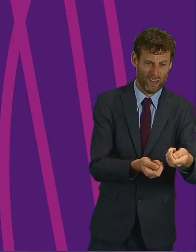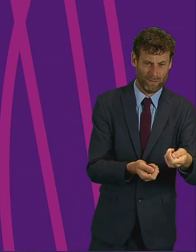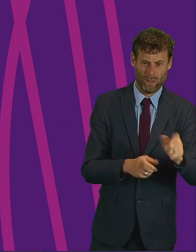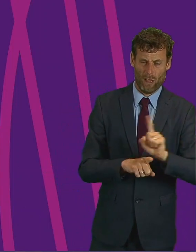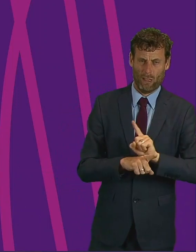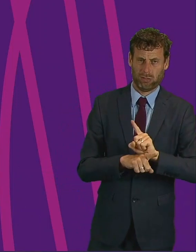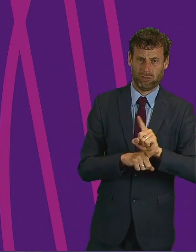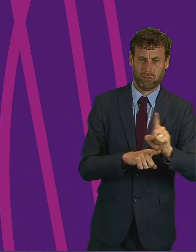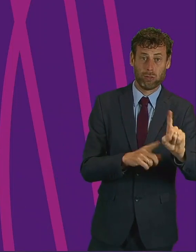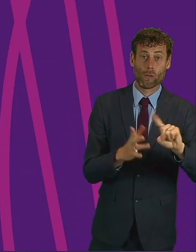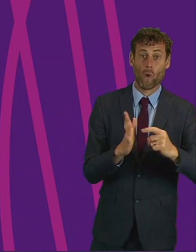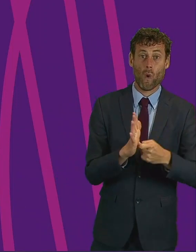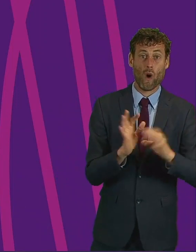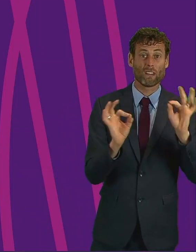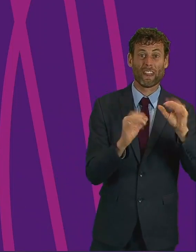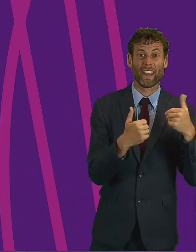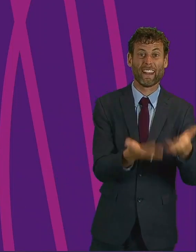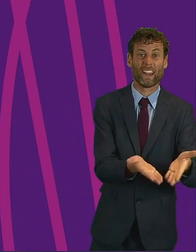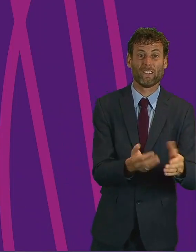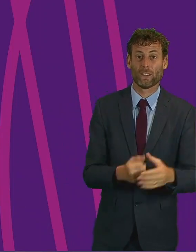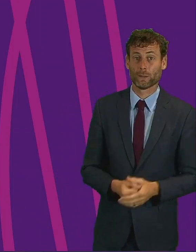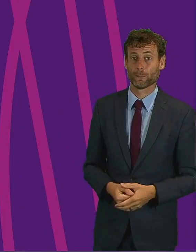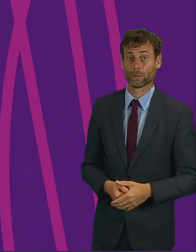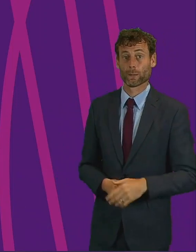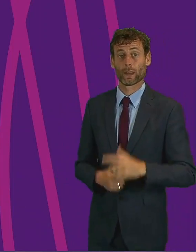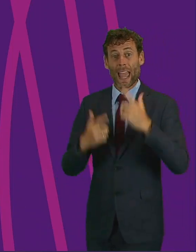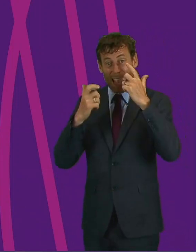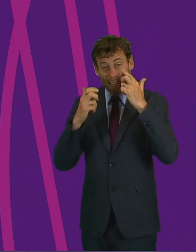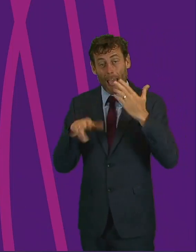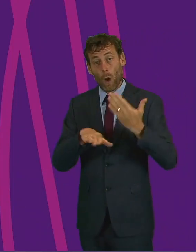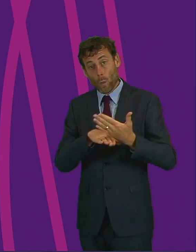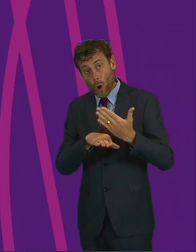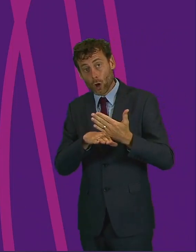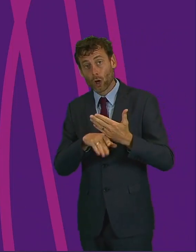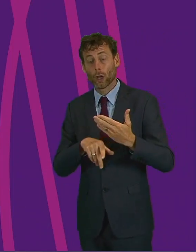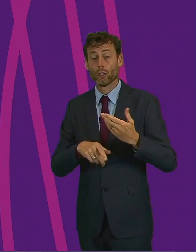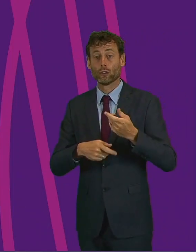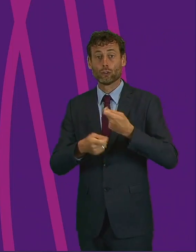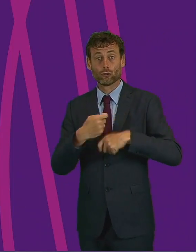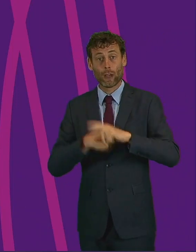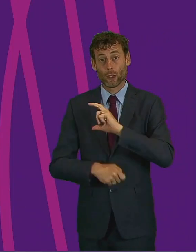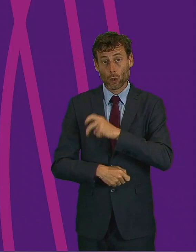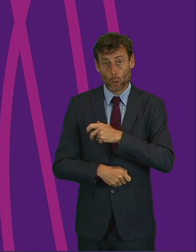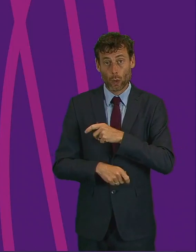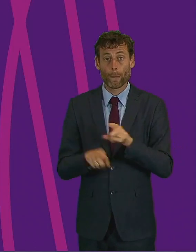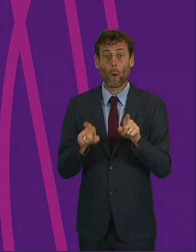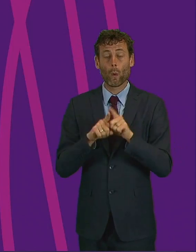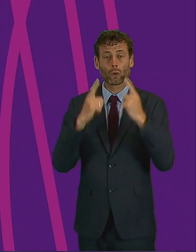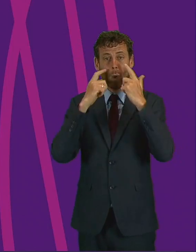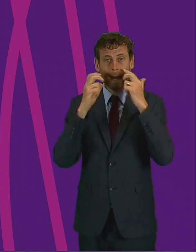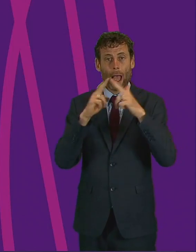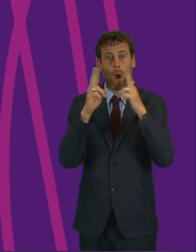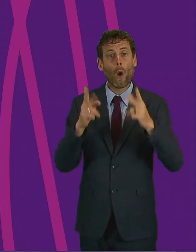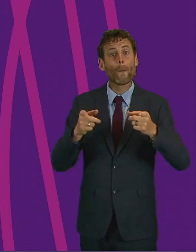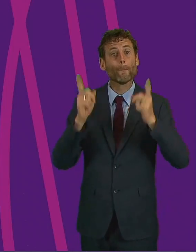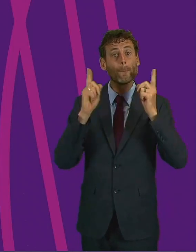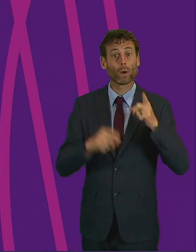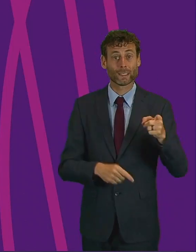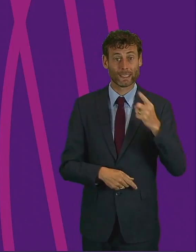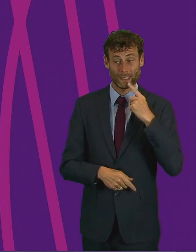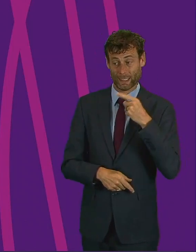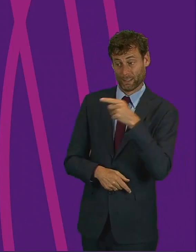This week, not just care workers' trade unions, but care home bosses have said that the government's focus is